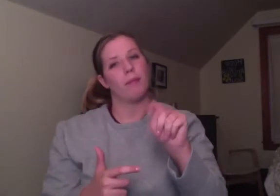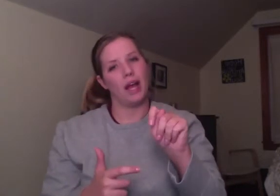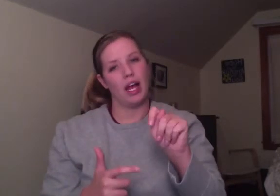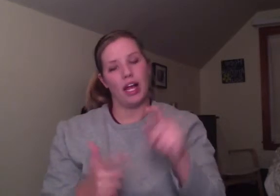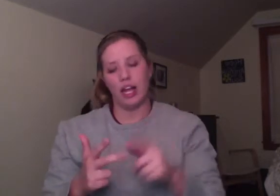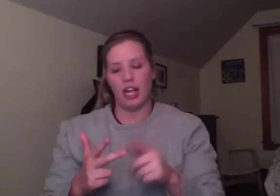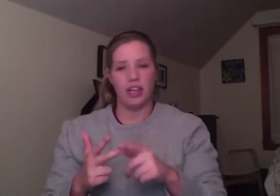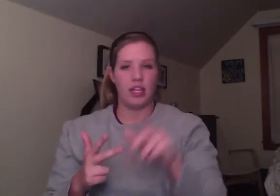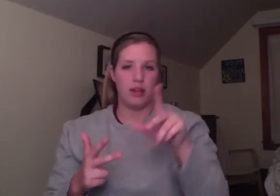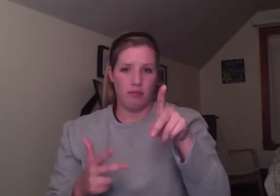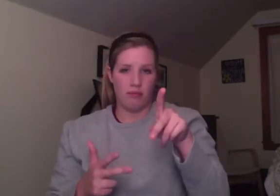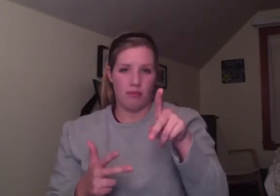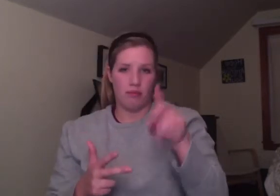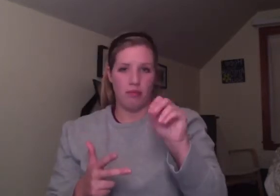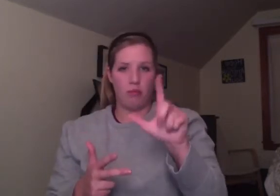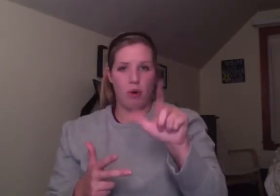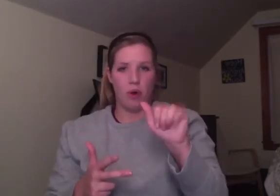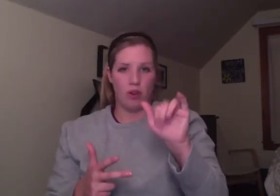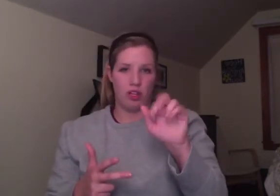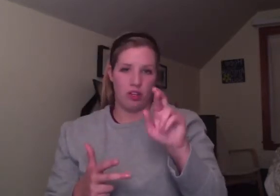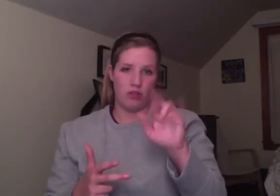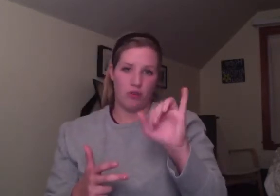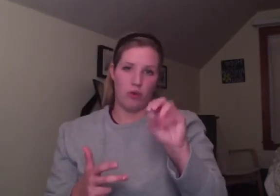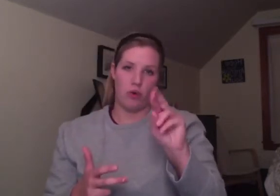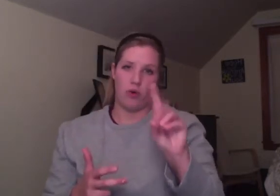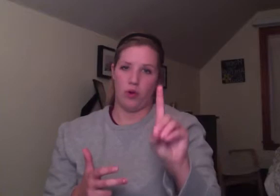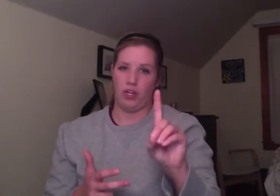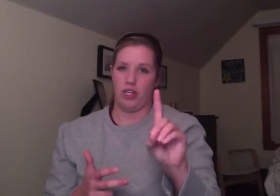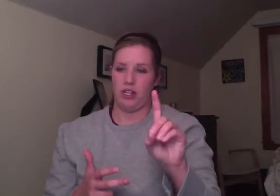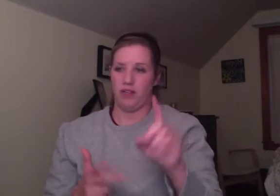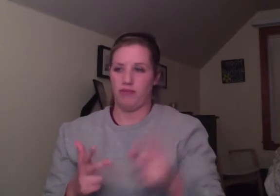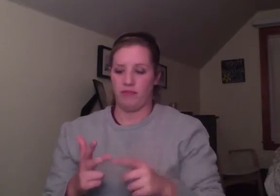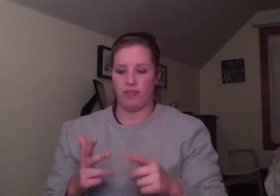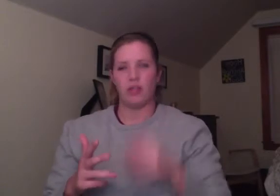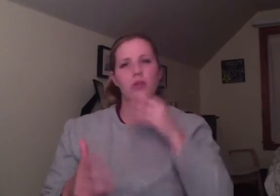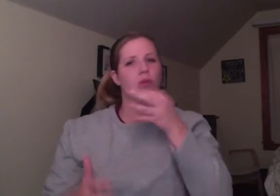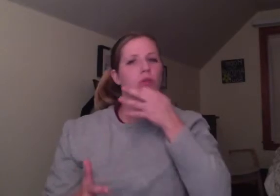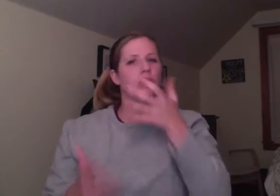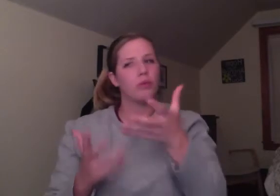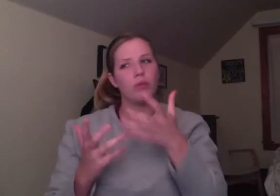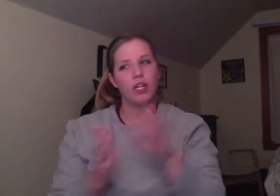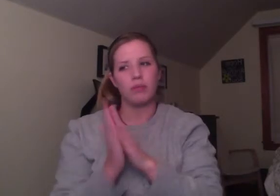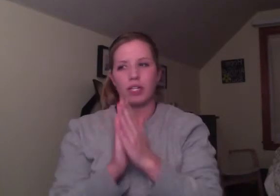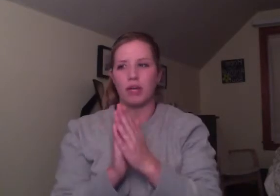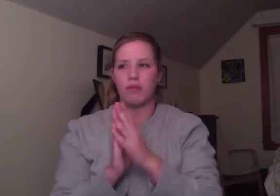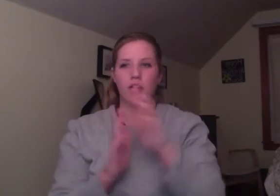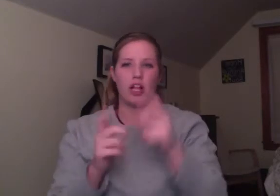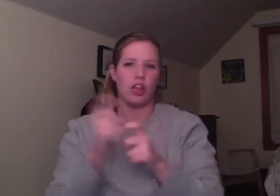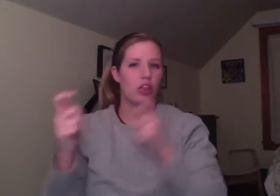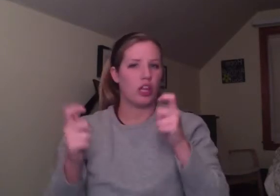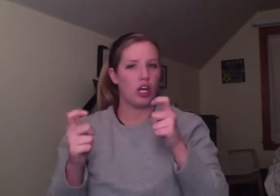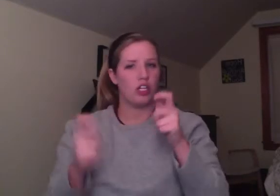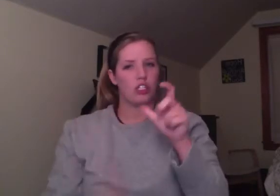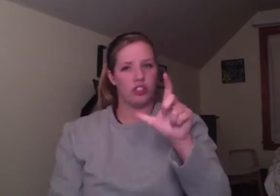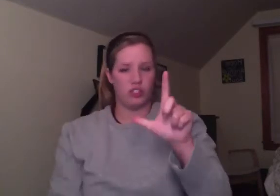into shooting large format, but it's very expensive, and I'm just not, can't afford that right now. But eventually I will start shooting